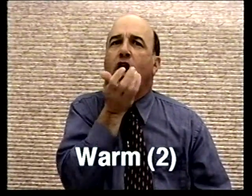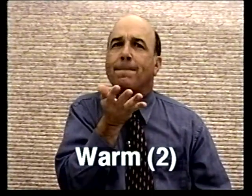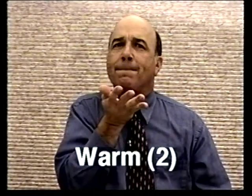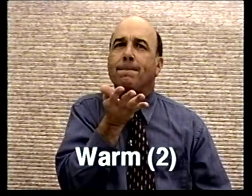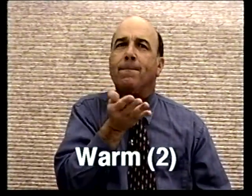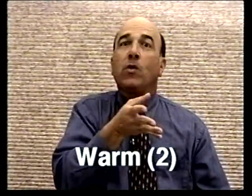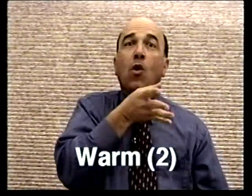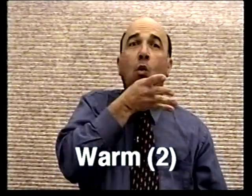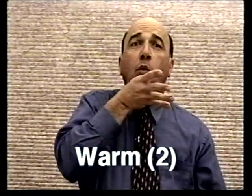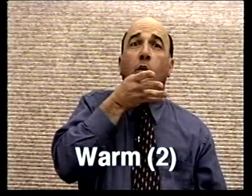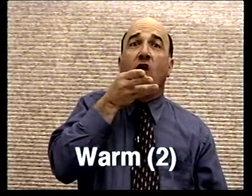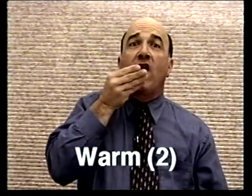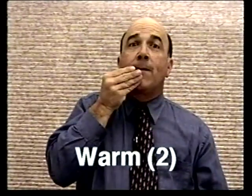Warm. Warm.